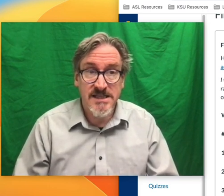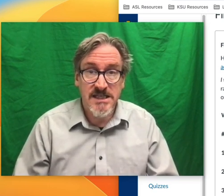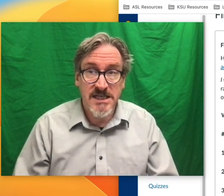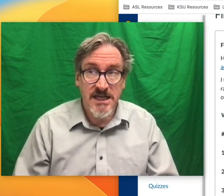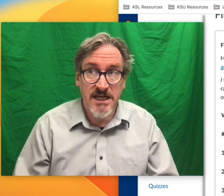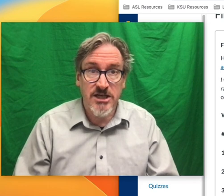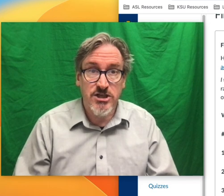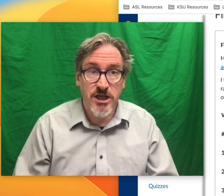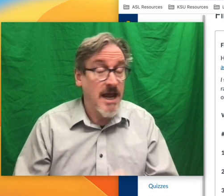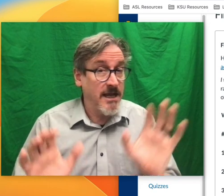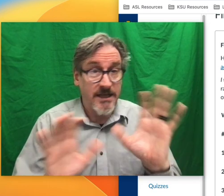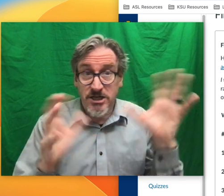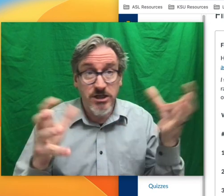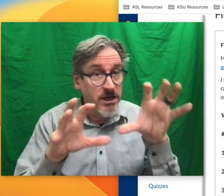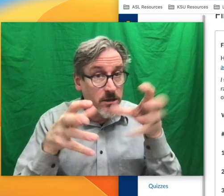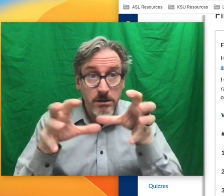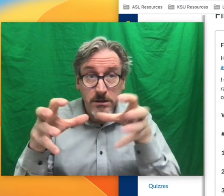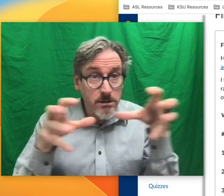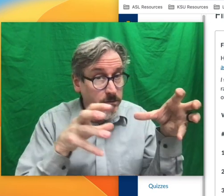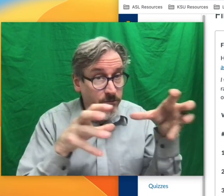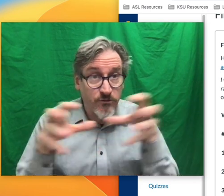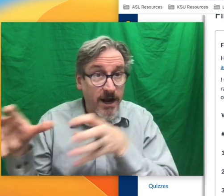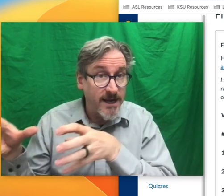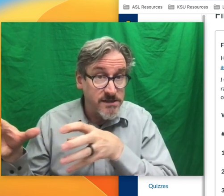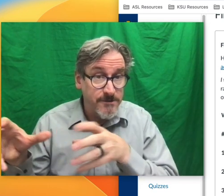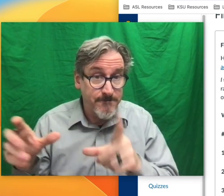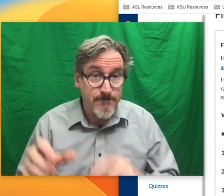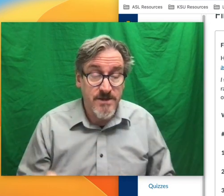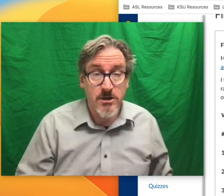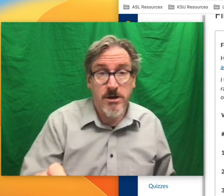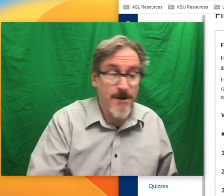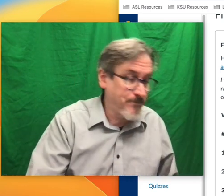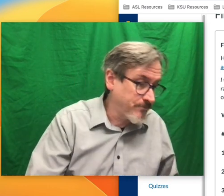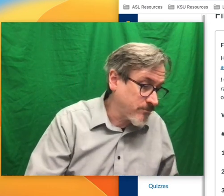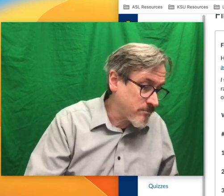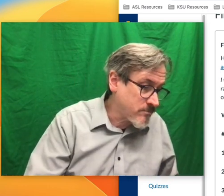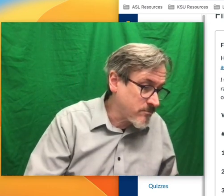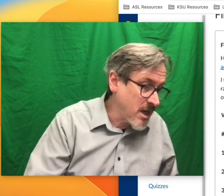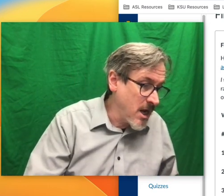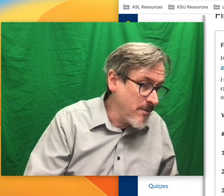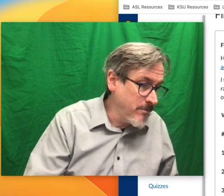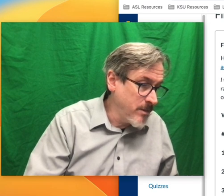practice each little phrase. Okay.